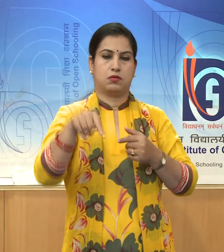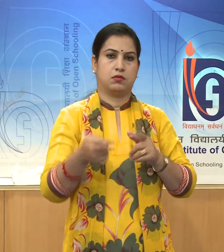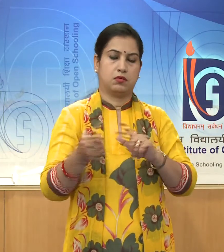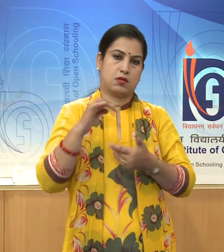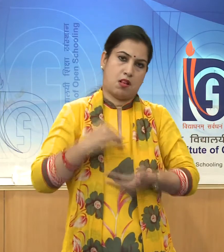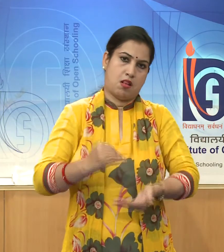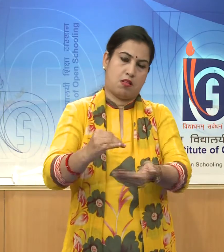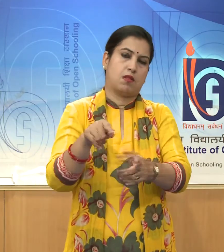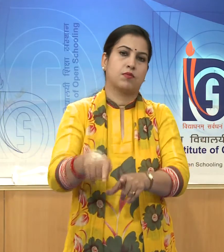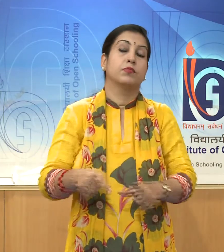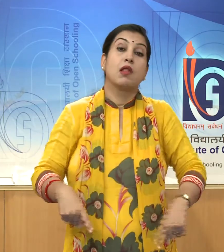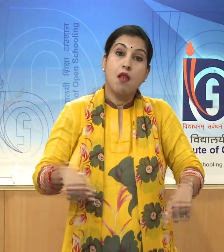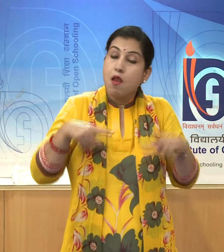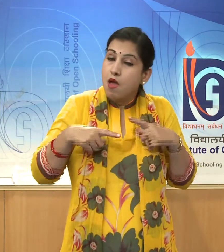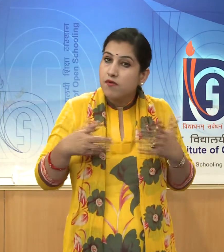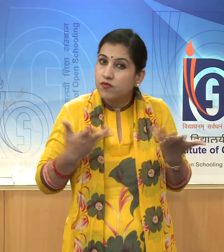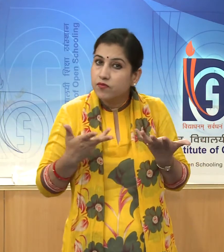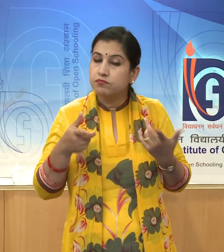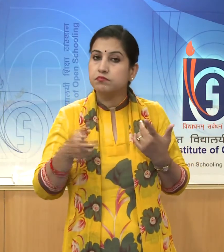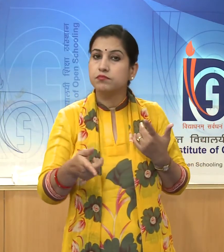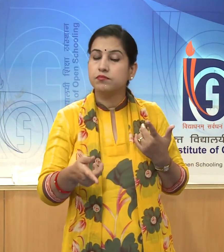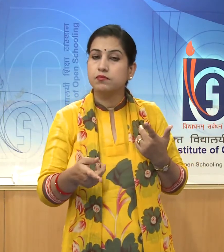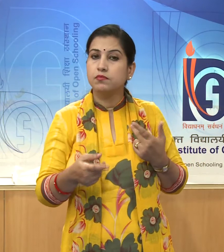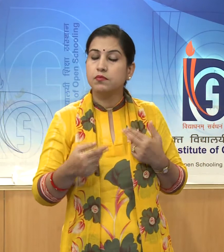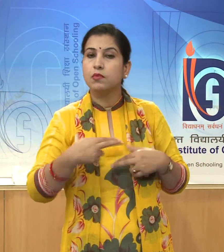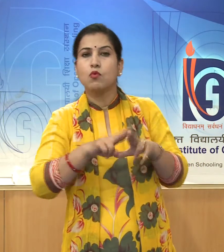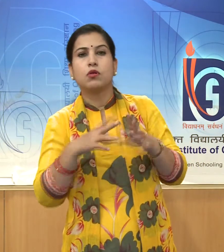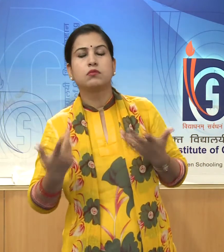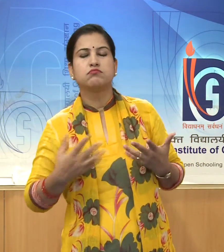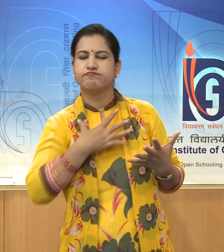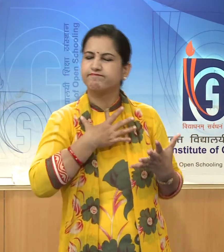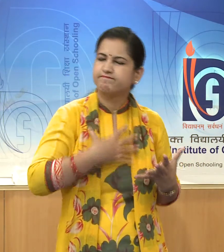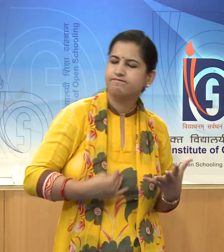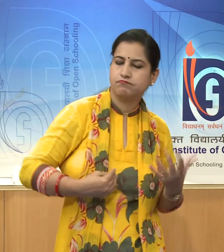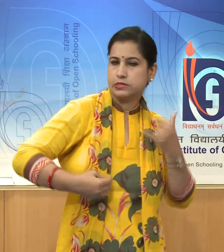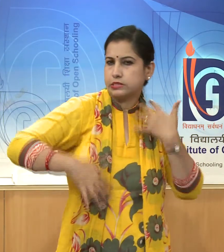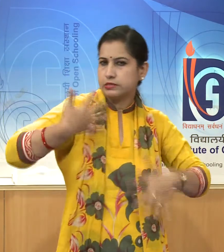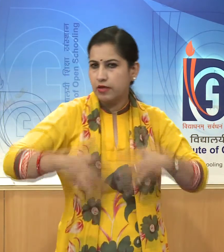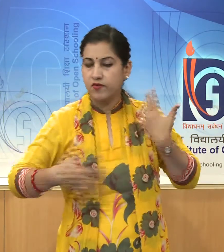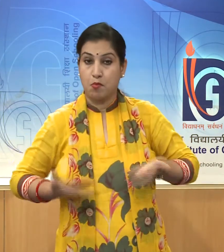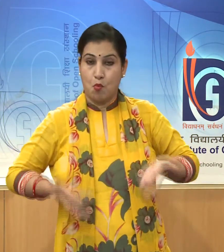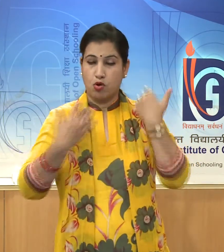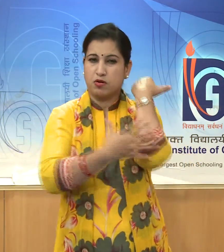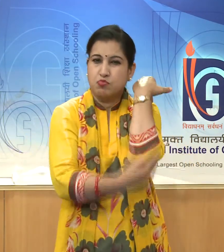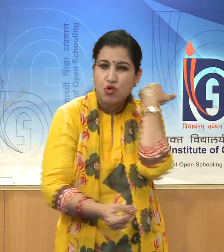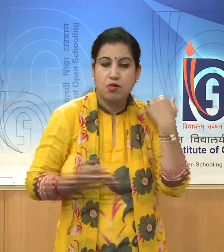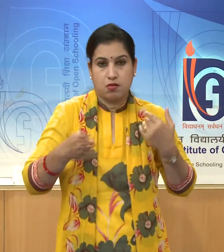Though his life was full of miseries, poverty,